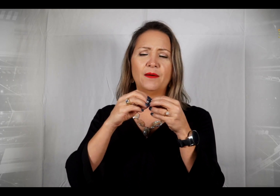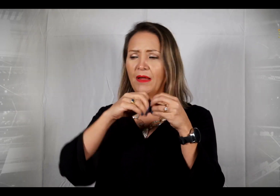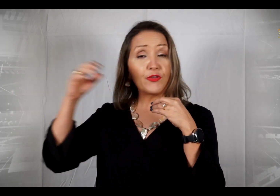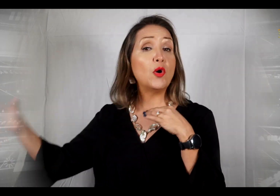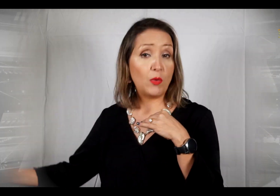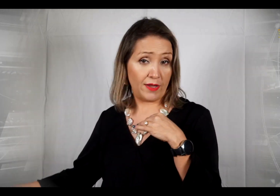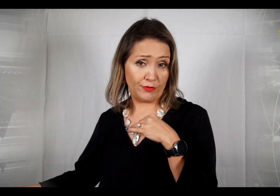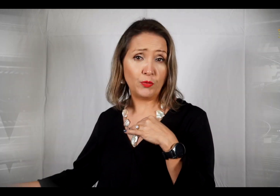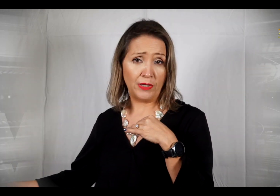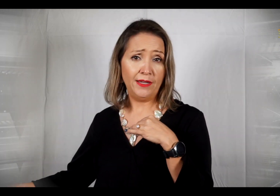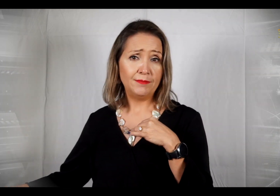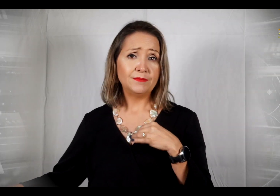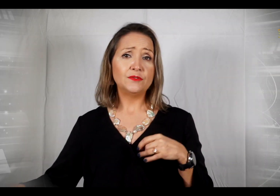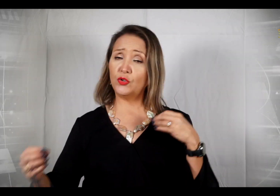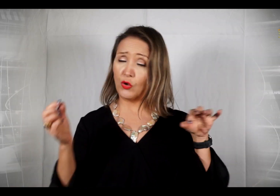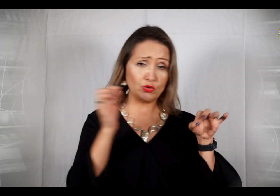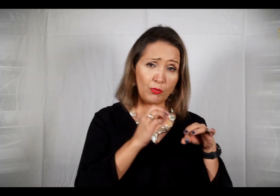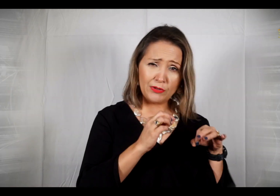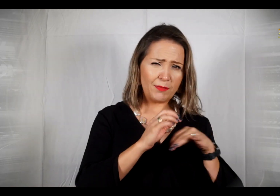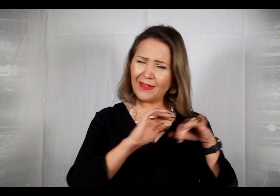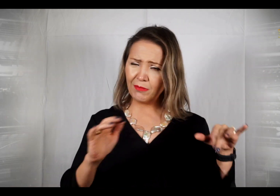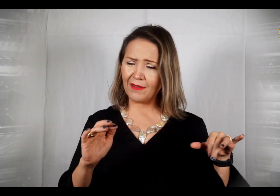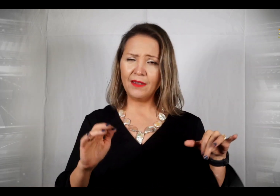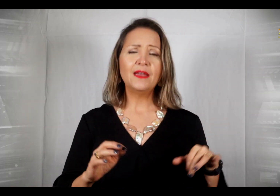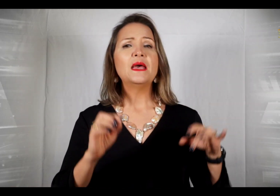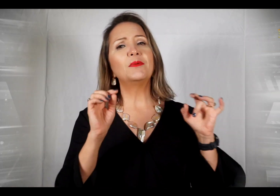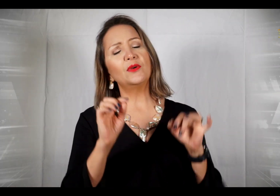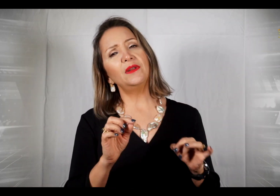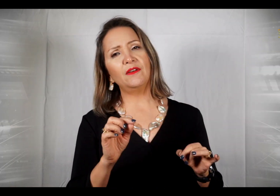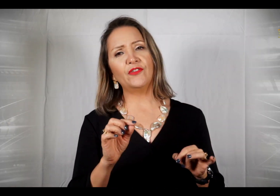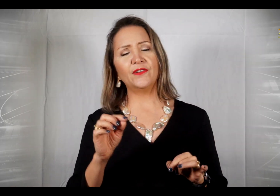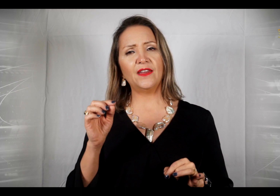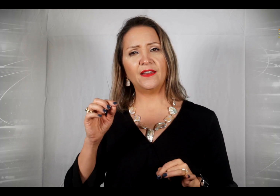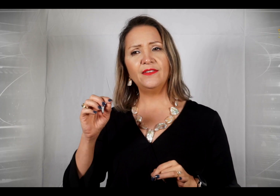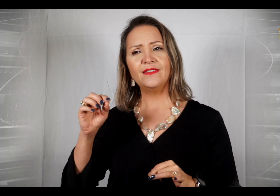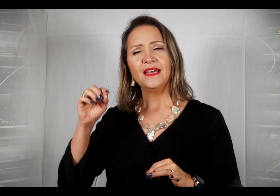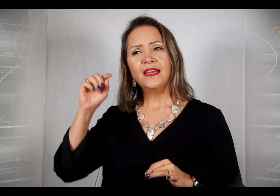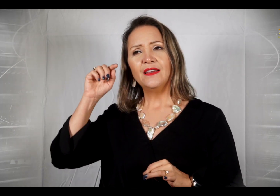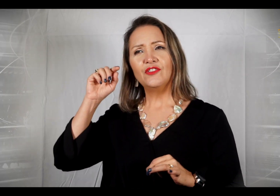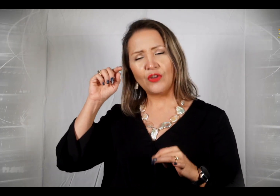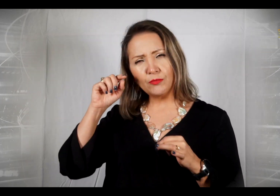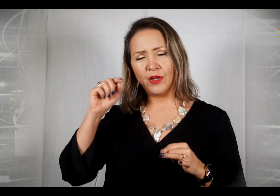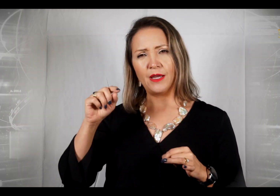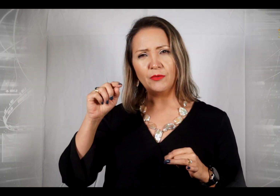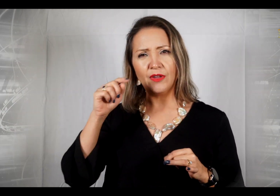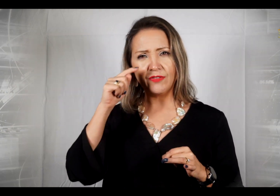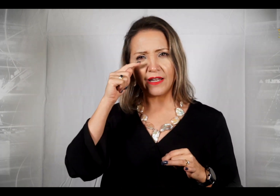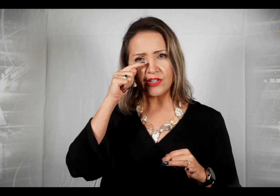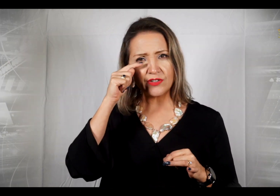a throwaway spoolie. You don't double dip, same thing, but the only difference is sometimes if the lashes are